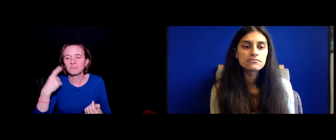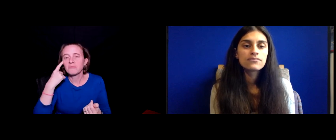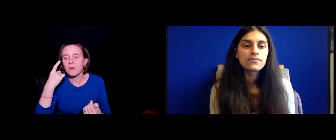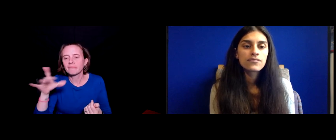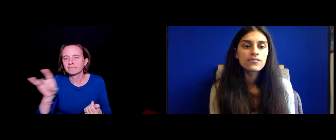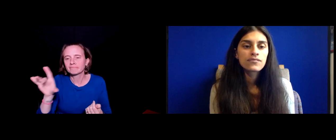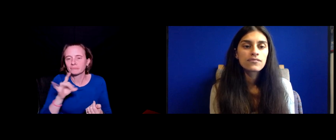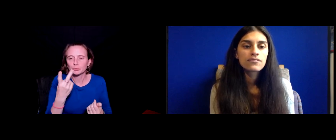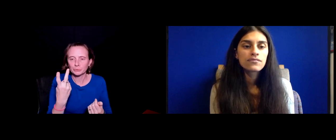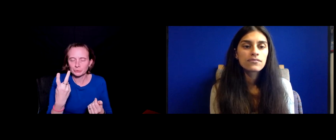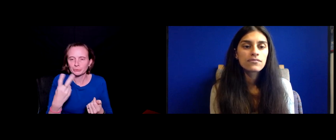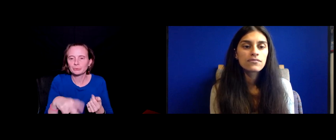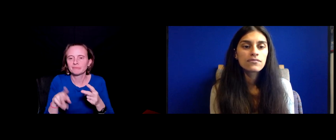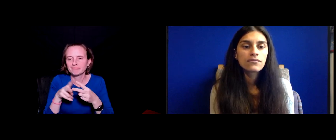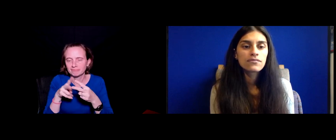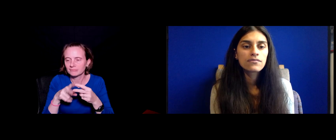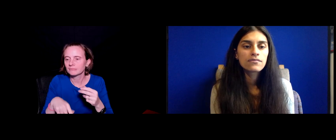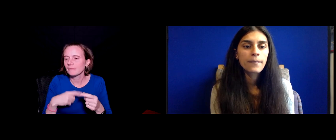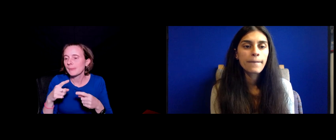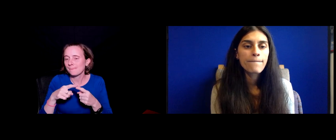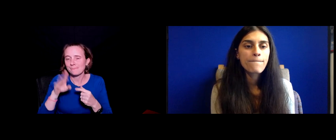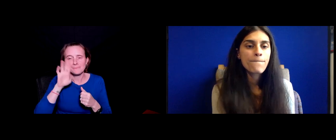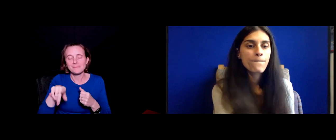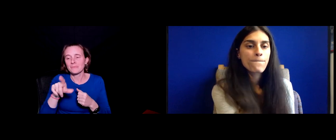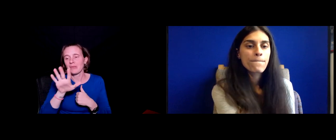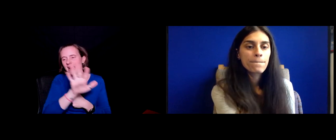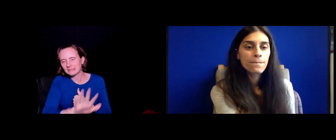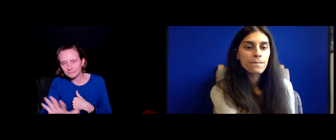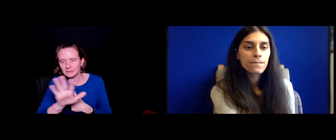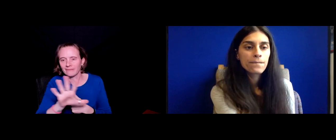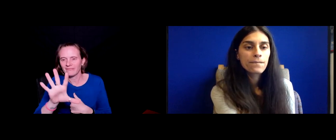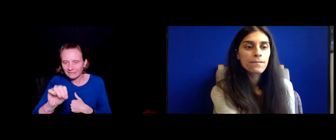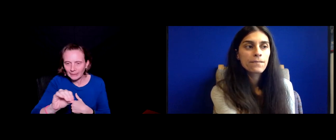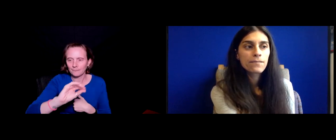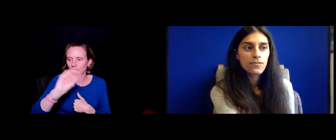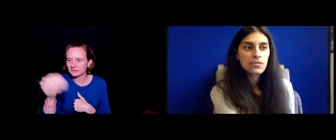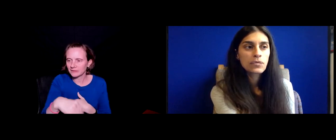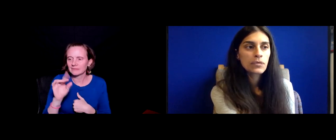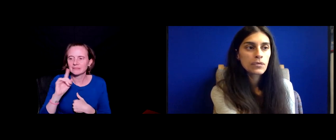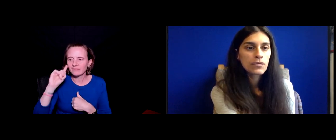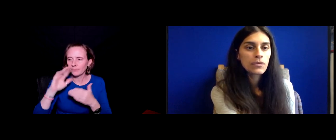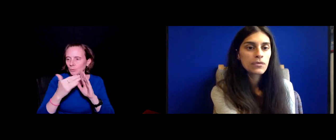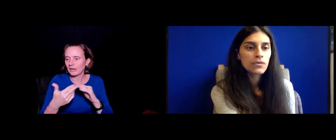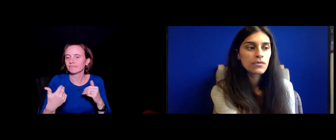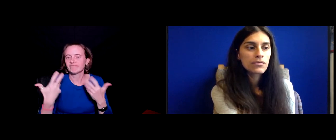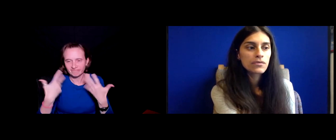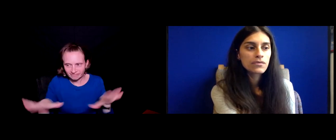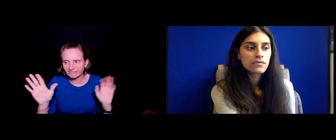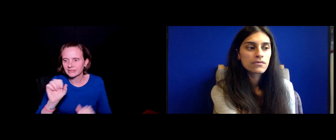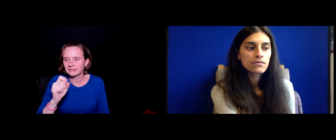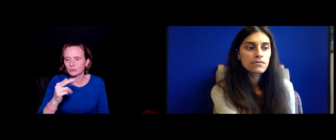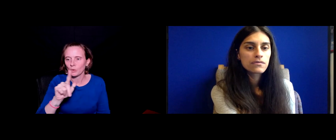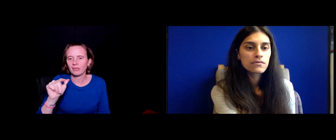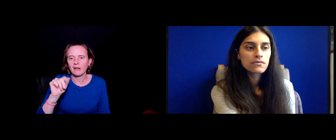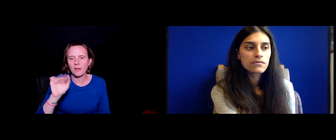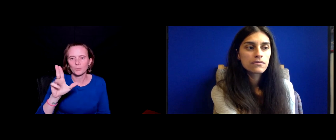talking about different experiences. So I've picked two that I want to share with you. There is an estimated